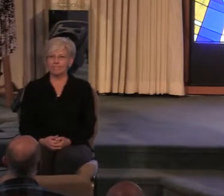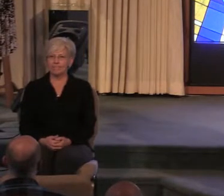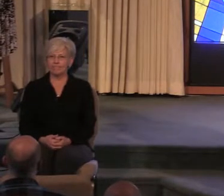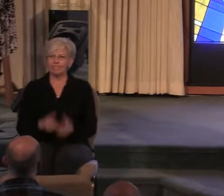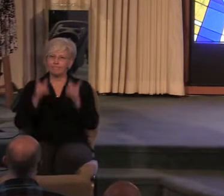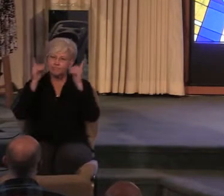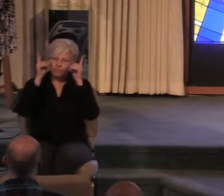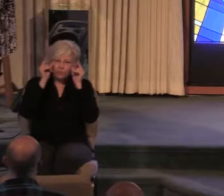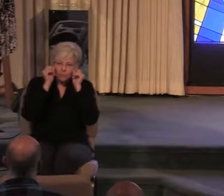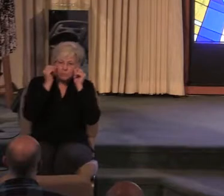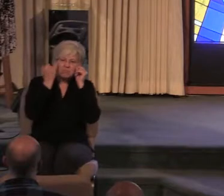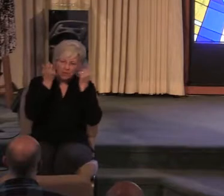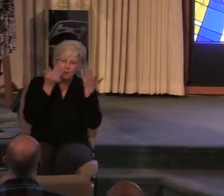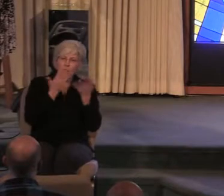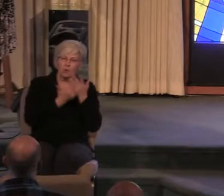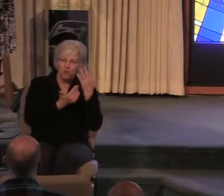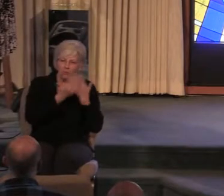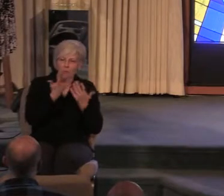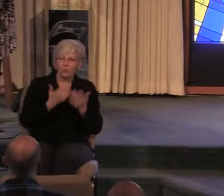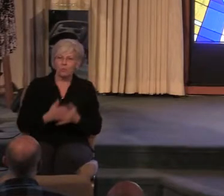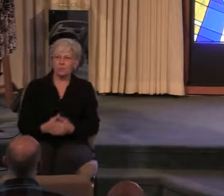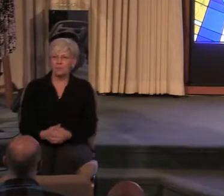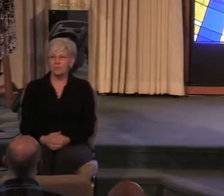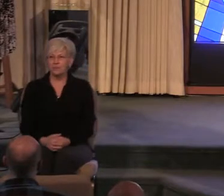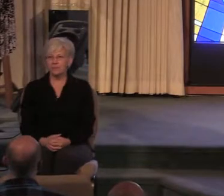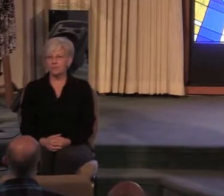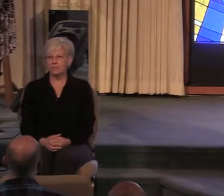Close your eyes if you're comfortable doing so.